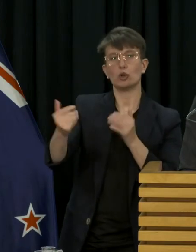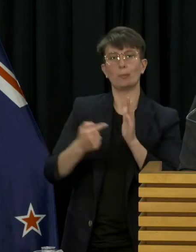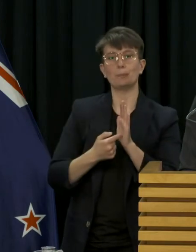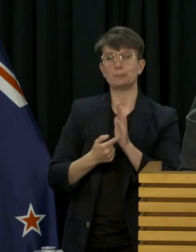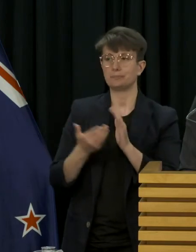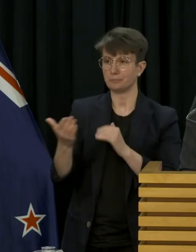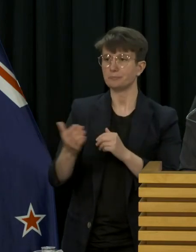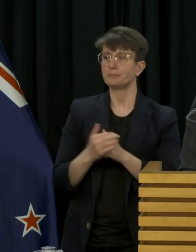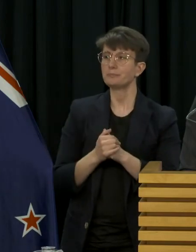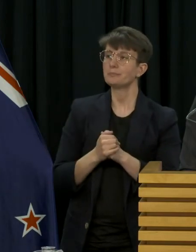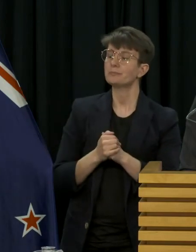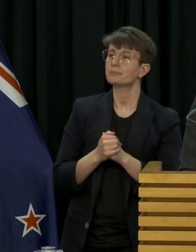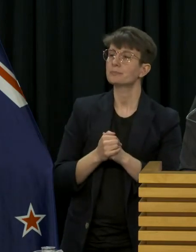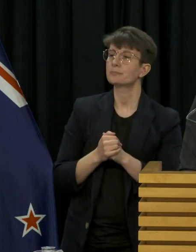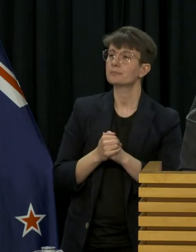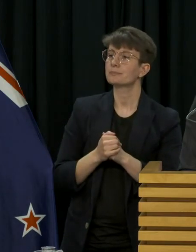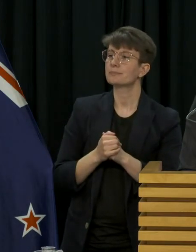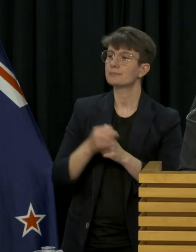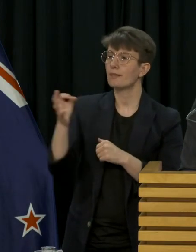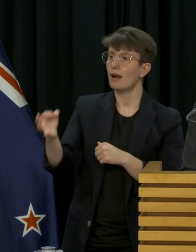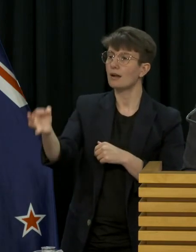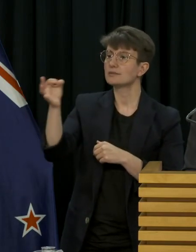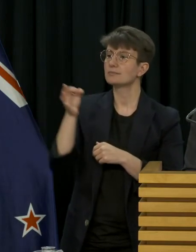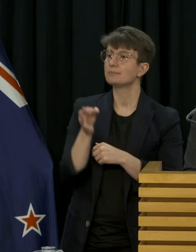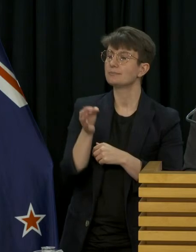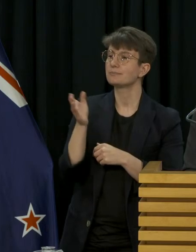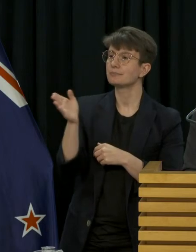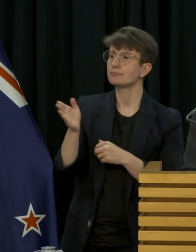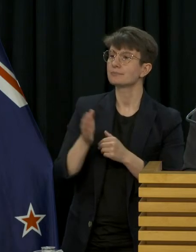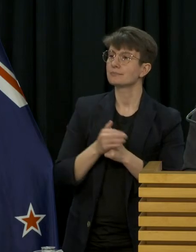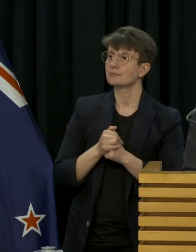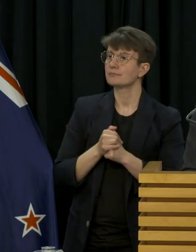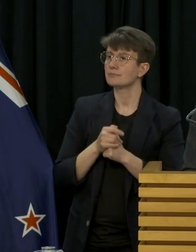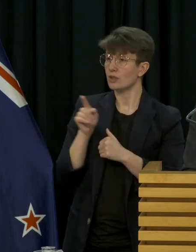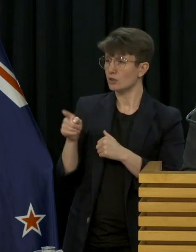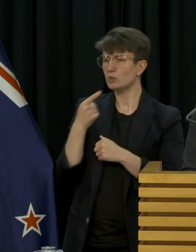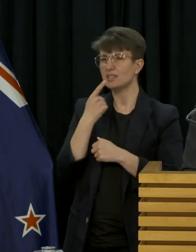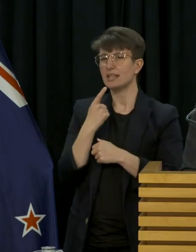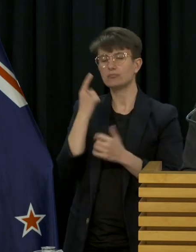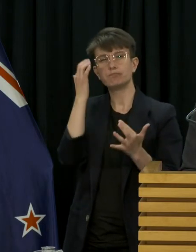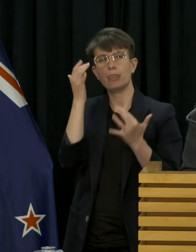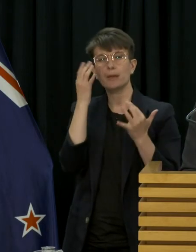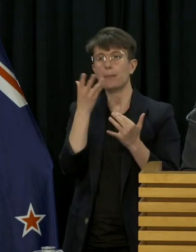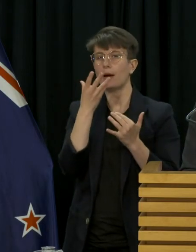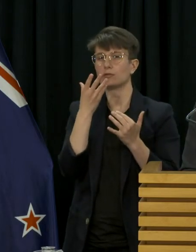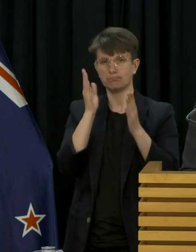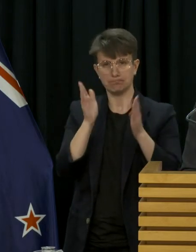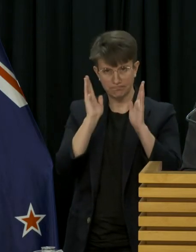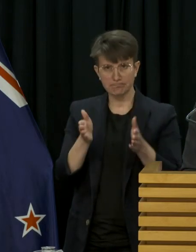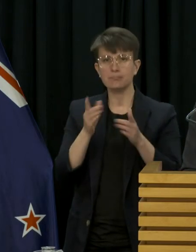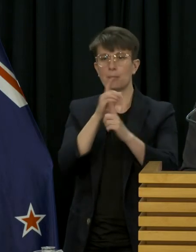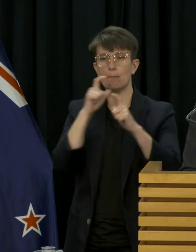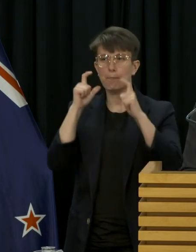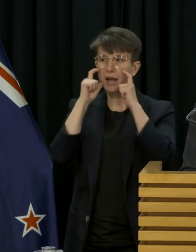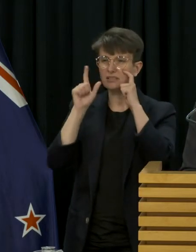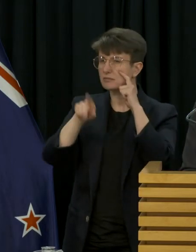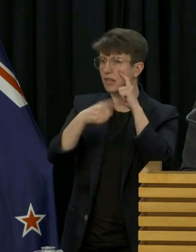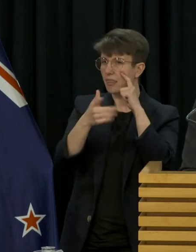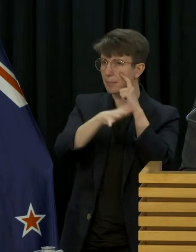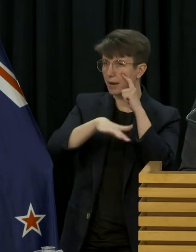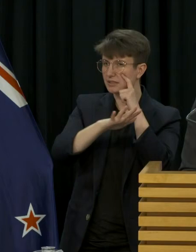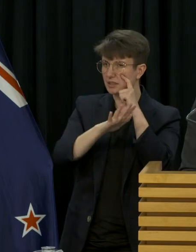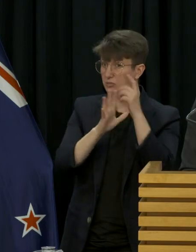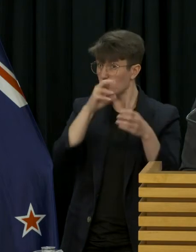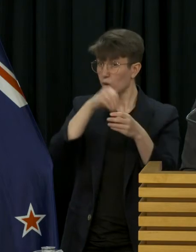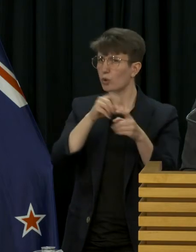instance. You said you're considering them in other settings. Would that include sort of mass gatherings and sort of concerts, events over